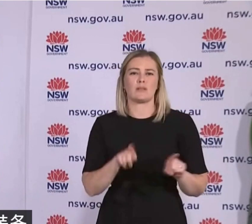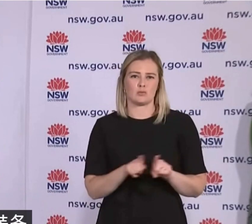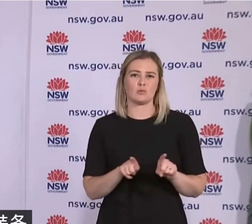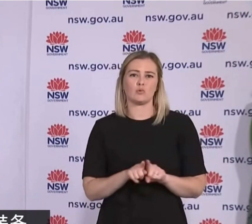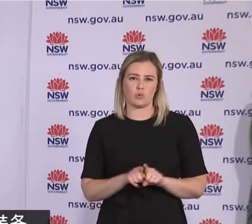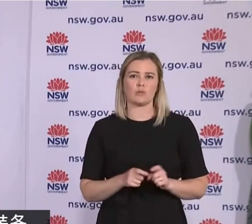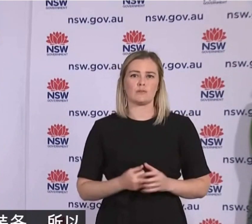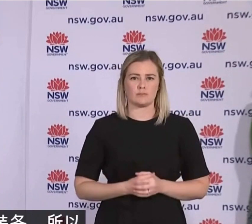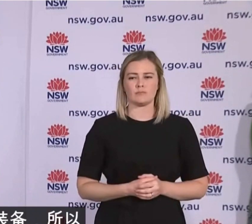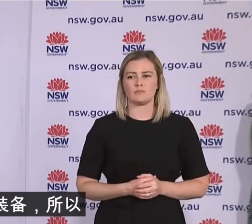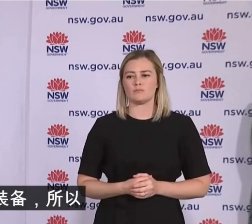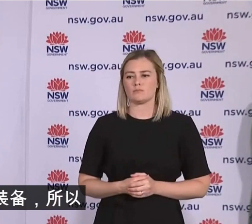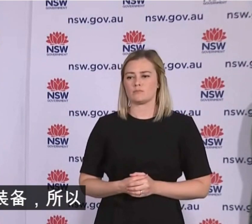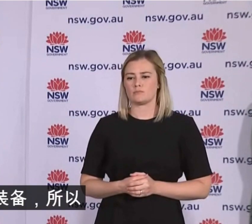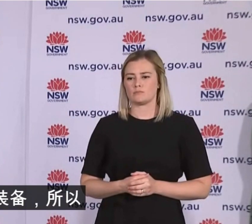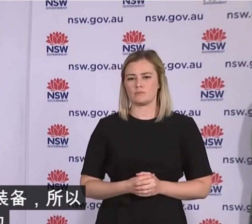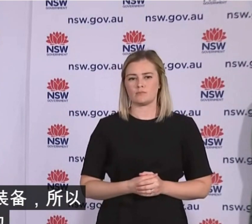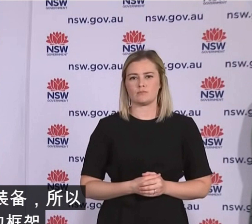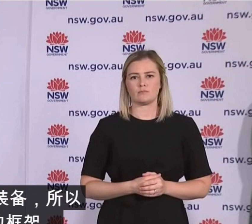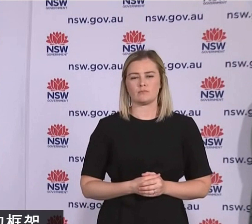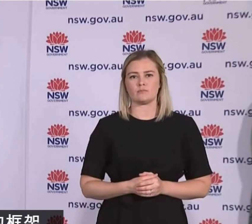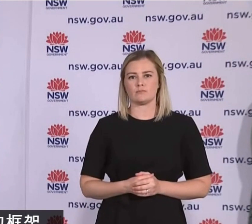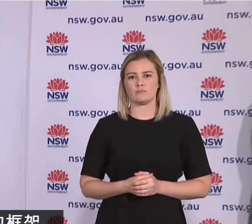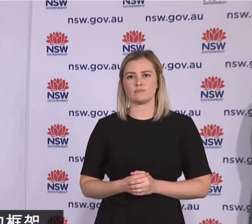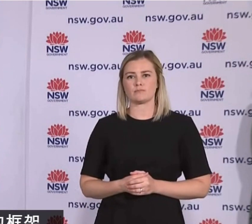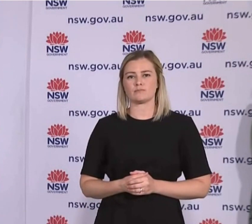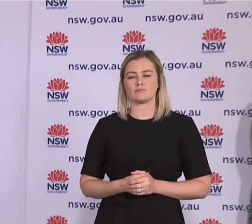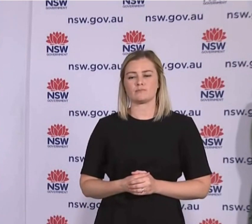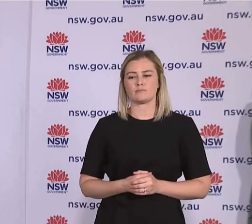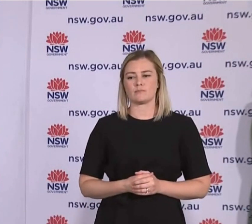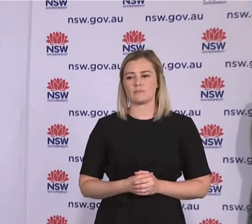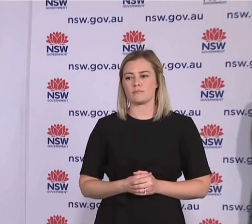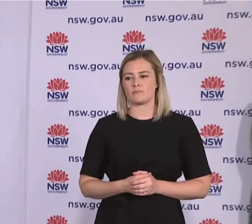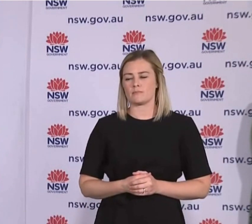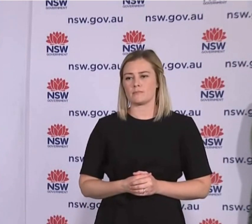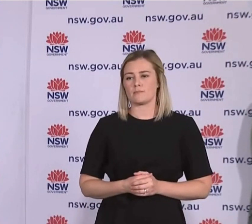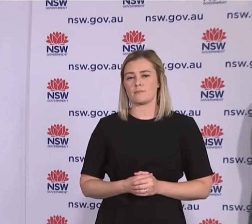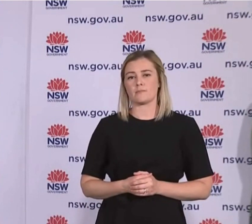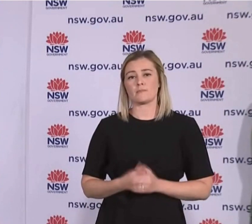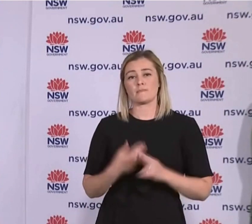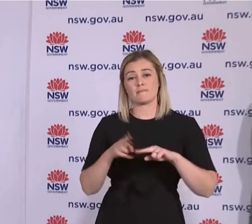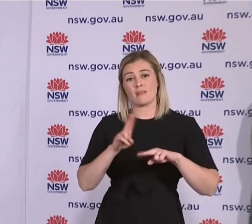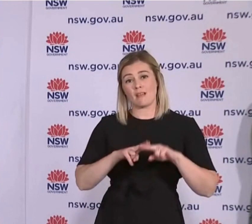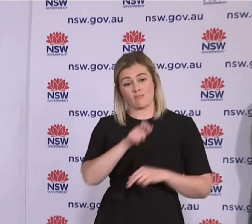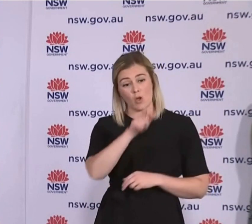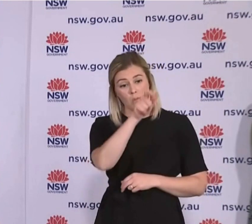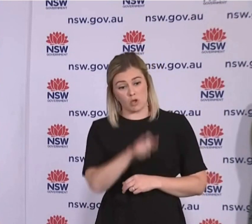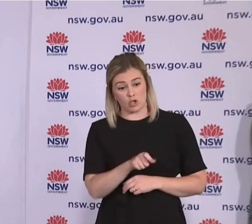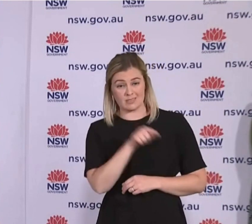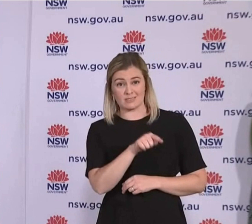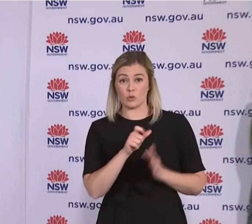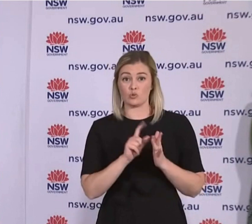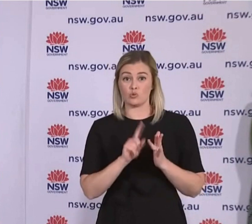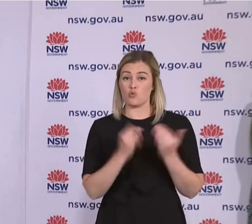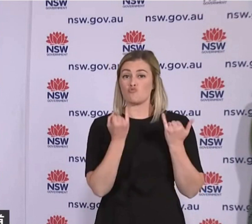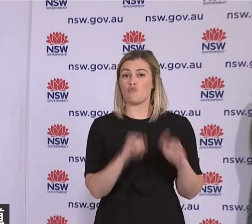big outfit. So that's the framework that we look at. But equally, if the individual wants to do the wrong